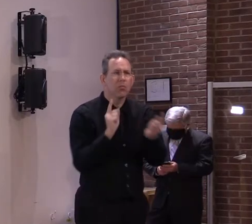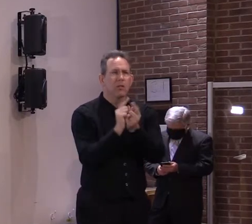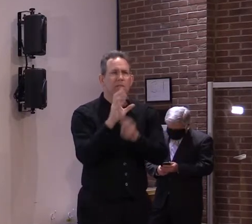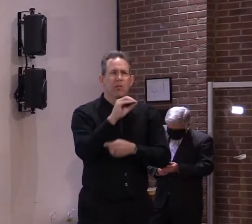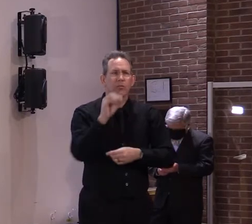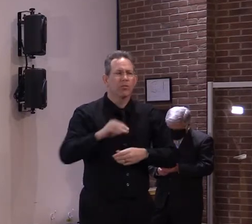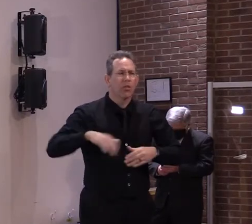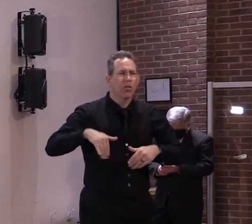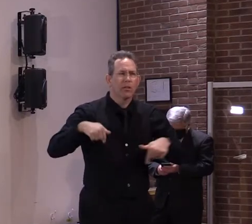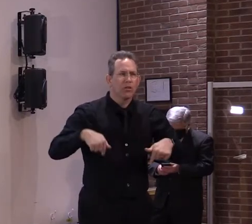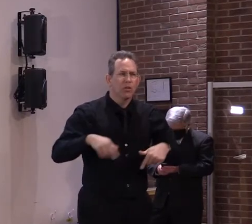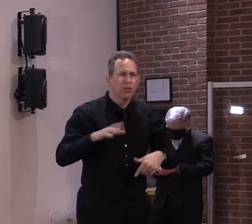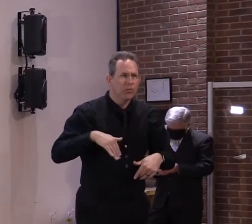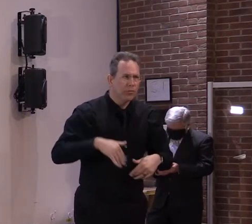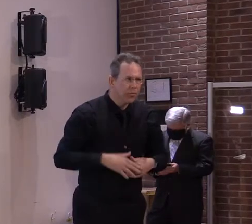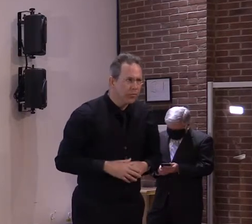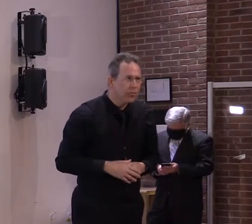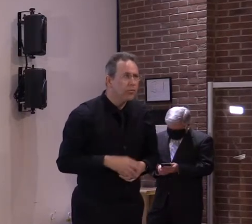markedly diminish.